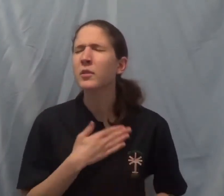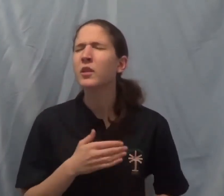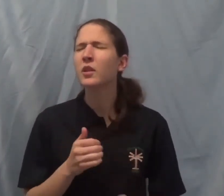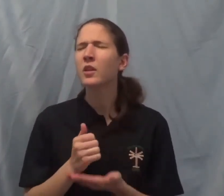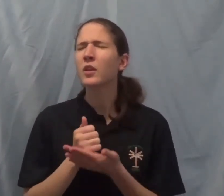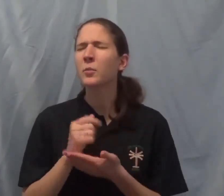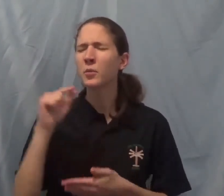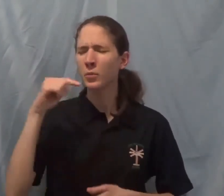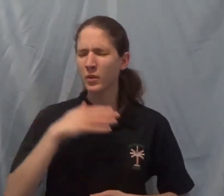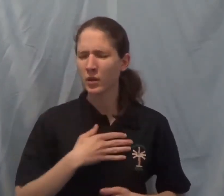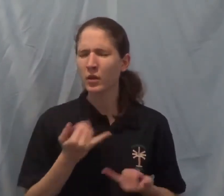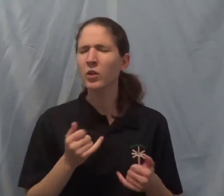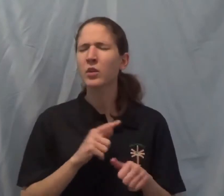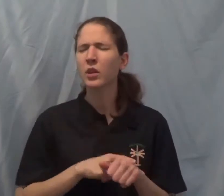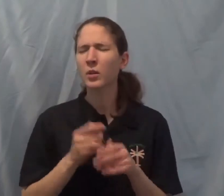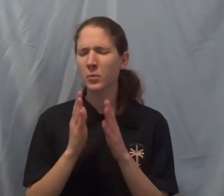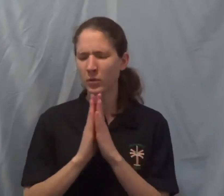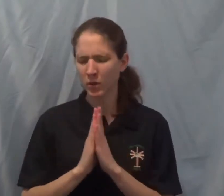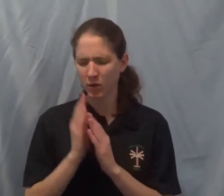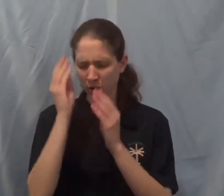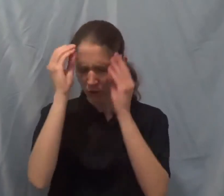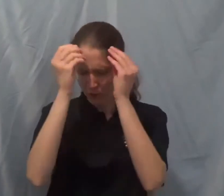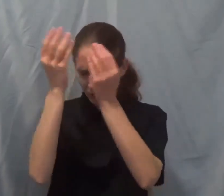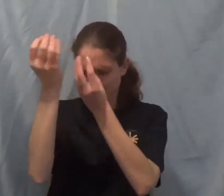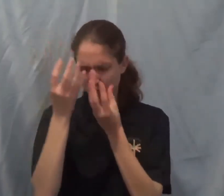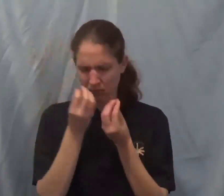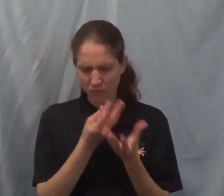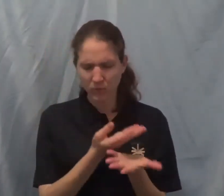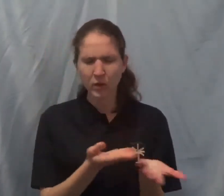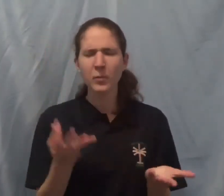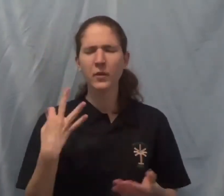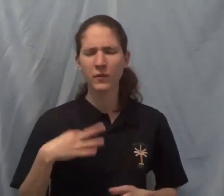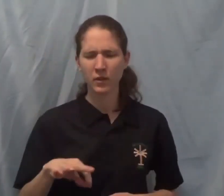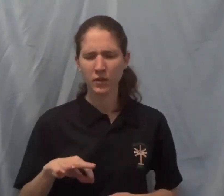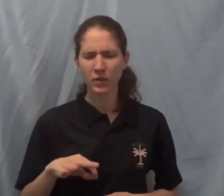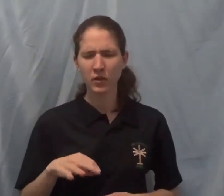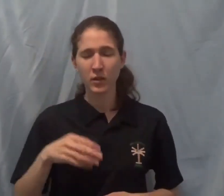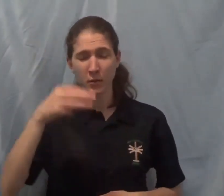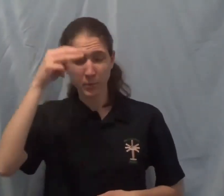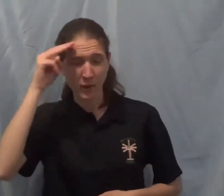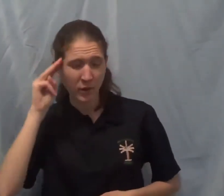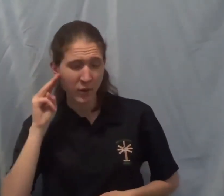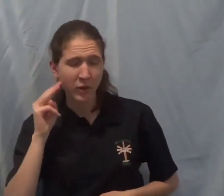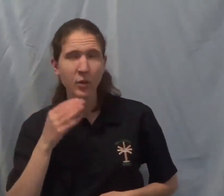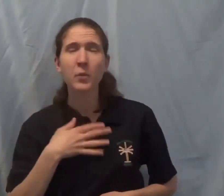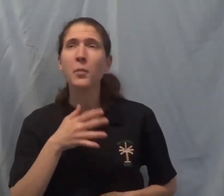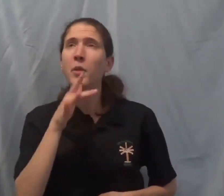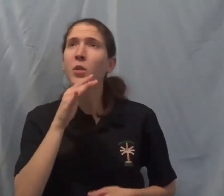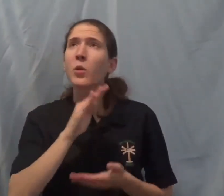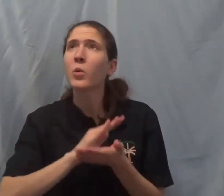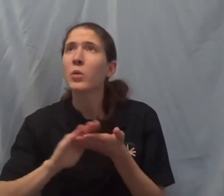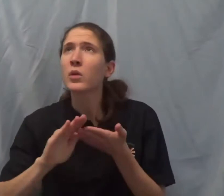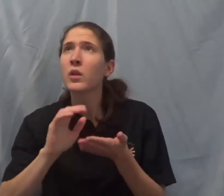My Immaculate Mother, Saint Joseph, my Father and Lord, my guardian angel, intercede for me. During